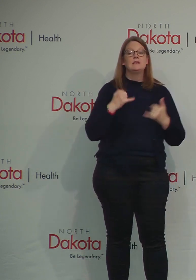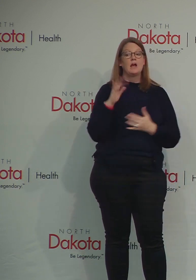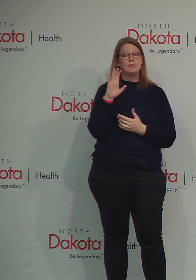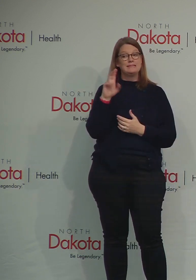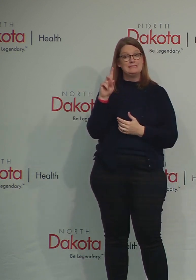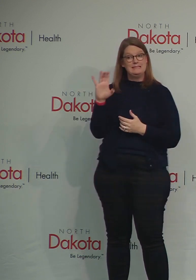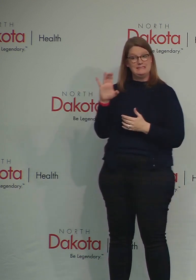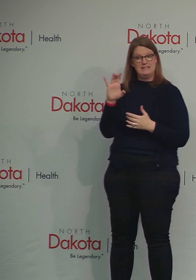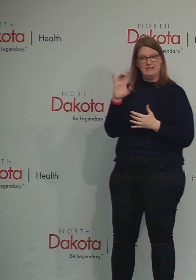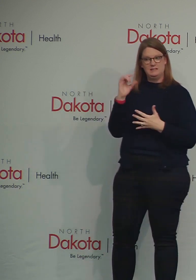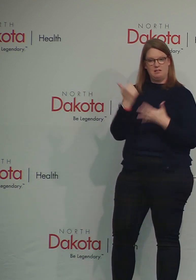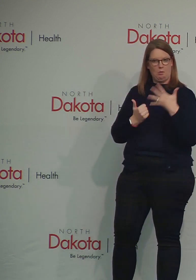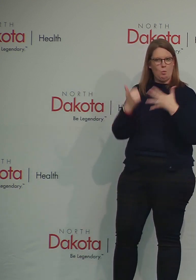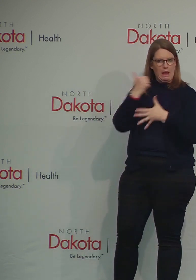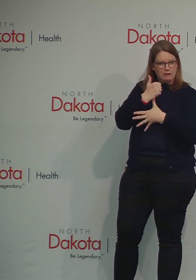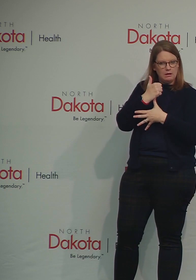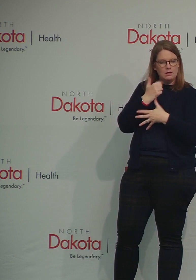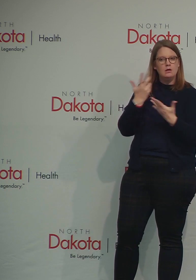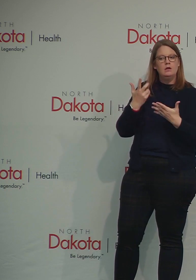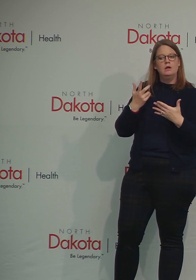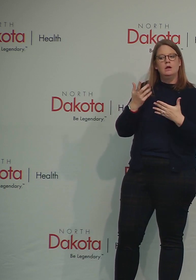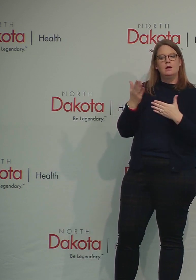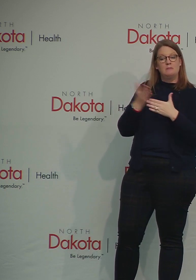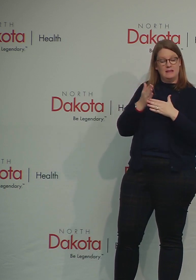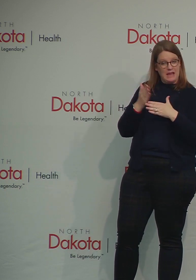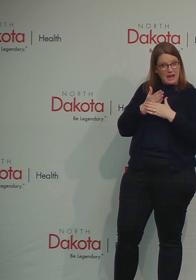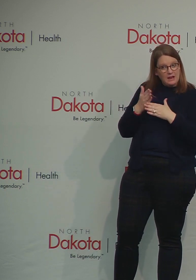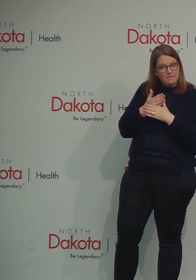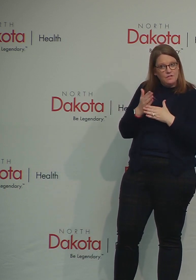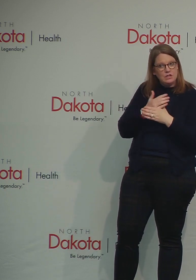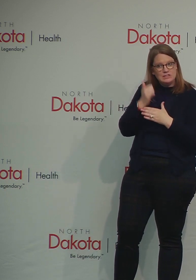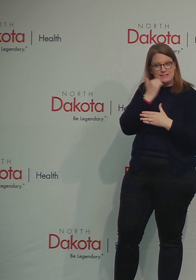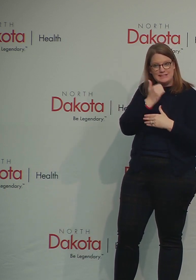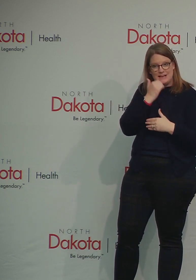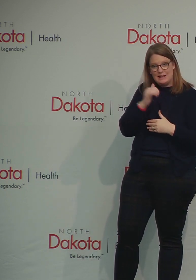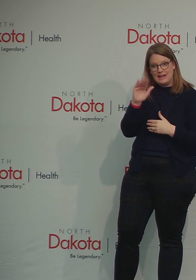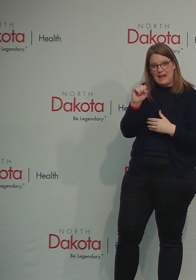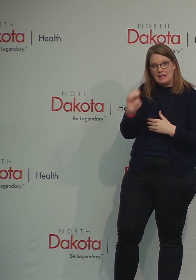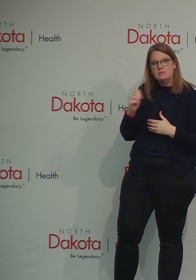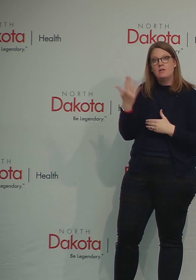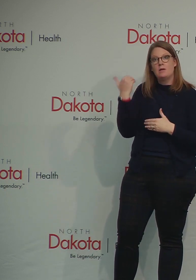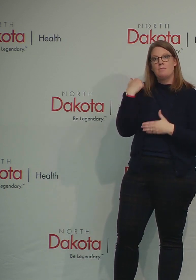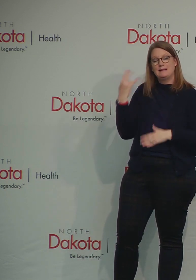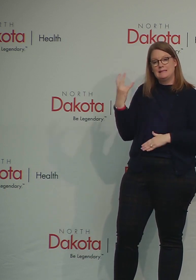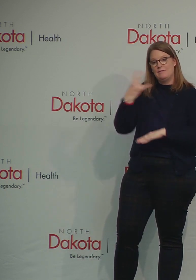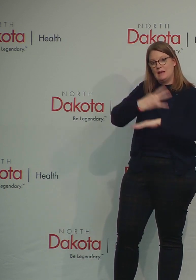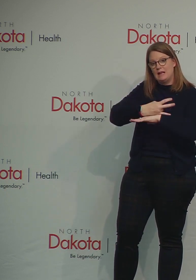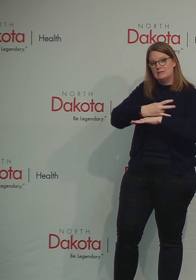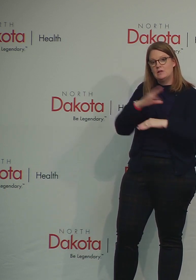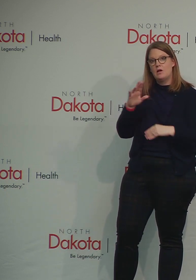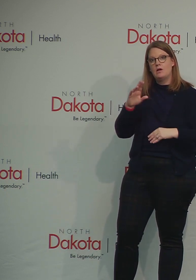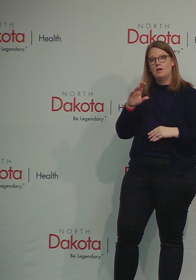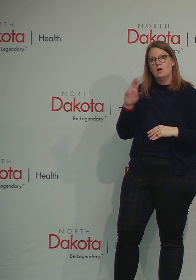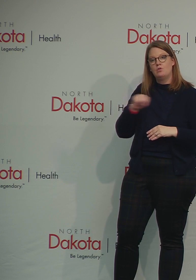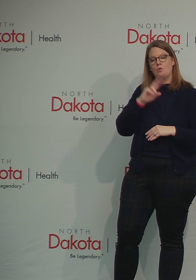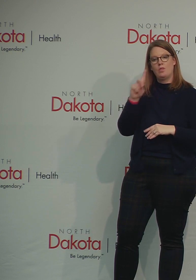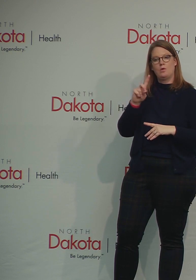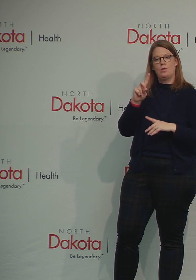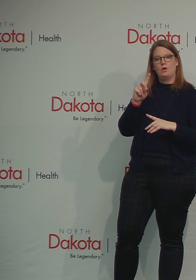CDC's ranking of states by the average daily case rate over the past 7 days, North Dakota